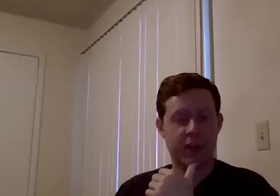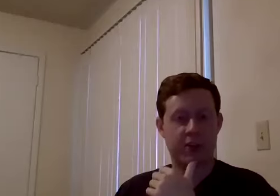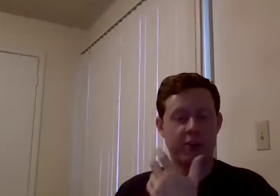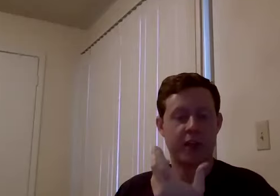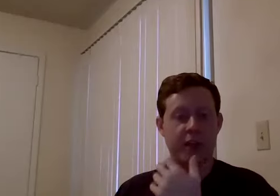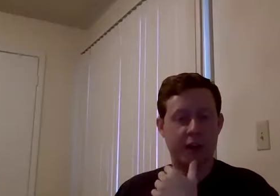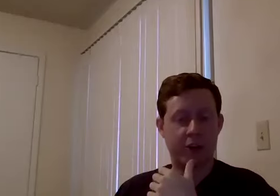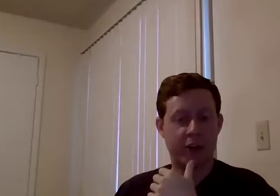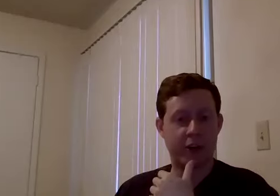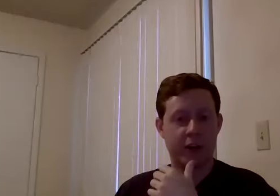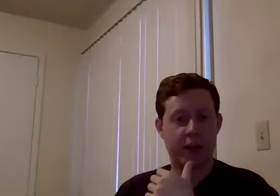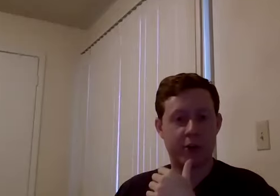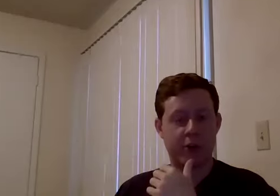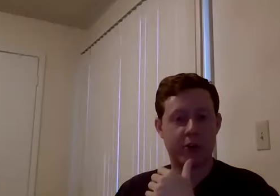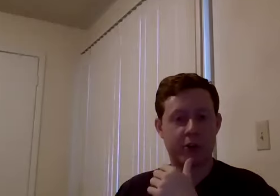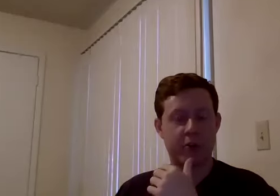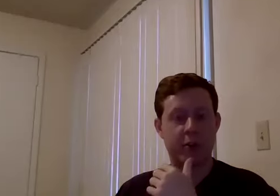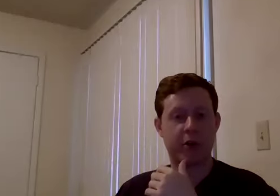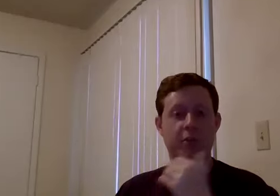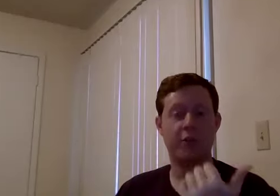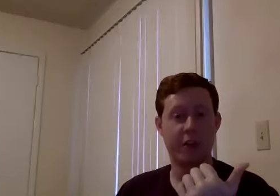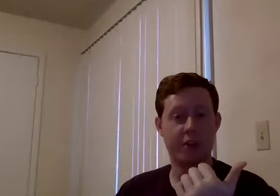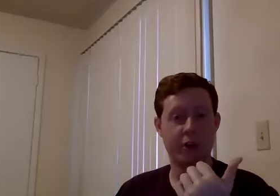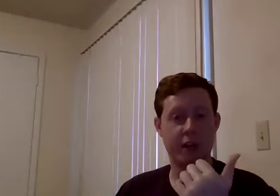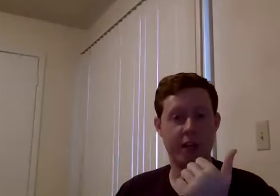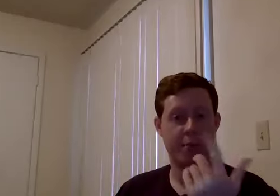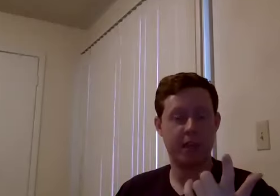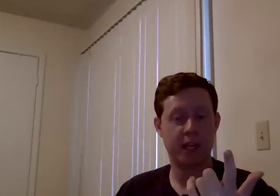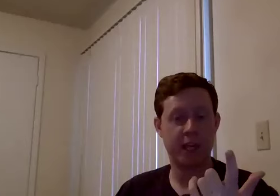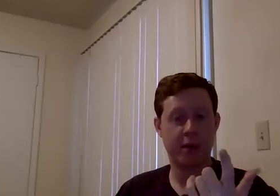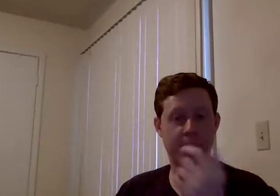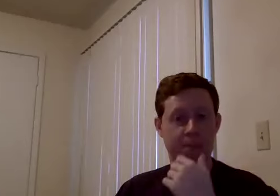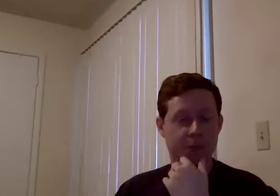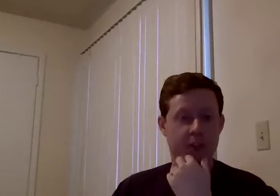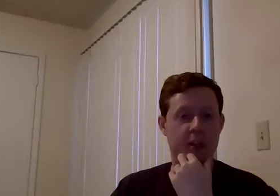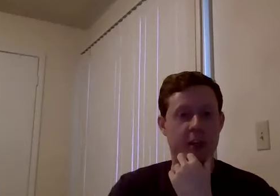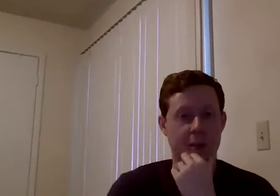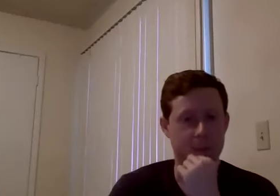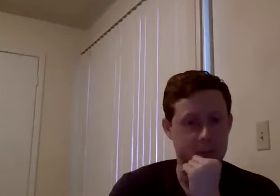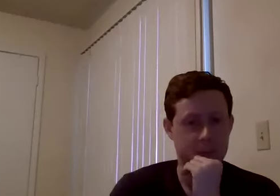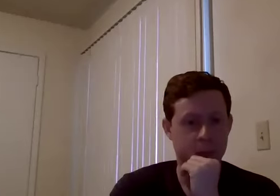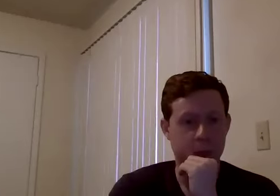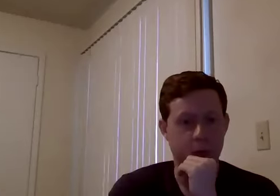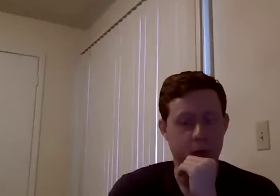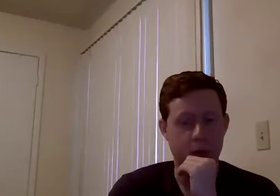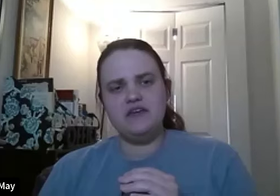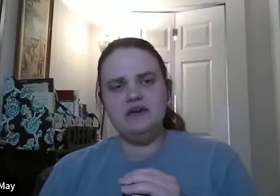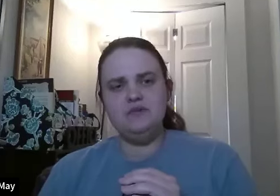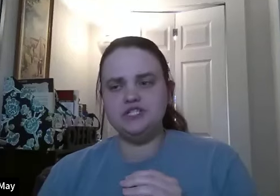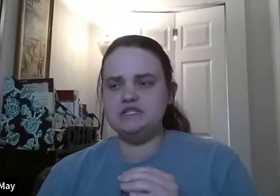signs for like 100 or 1,000, are there specific words for century, millennium, things like that? I think it would just